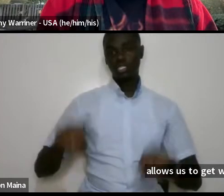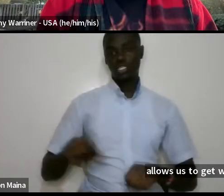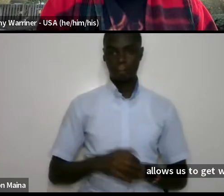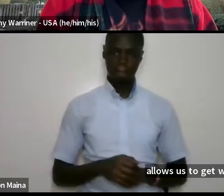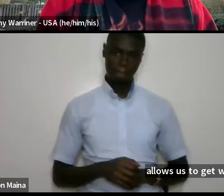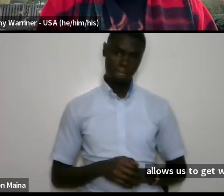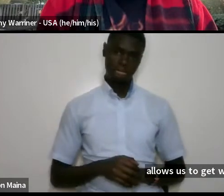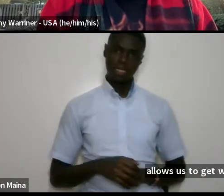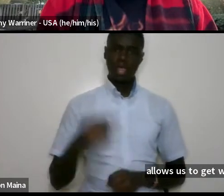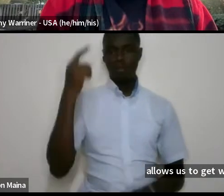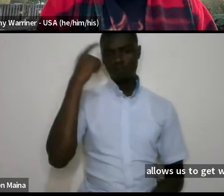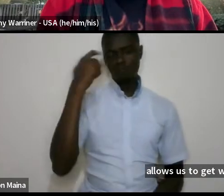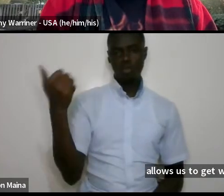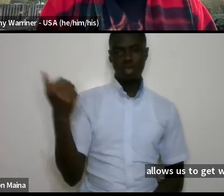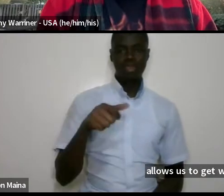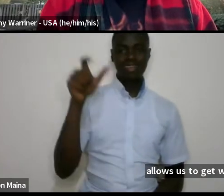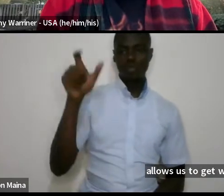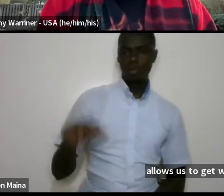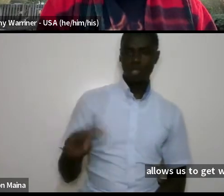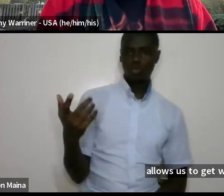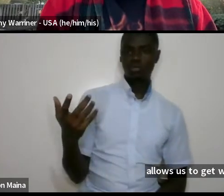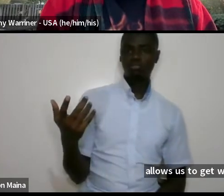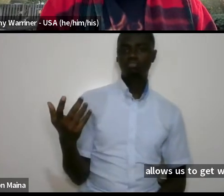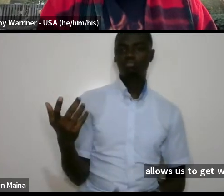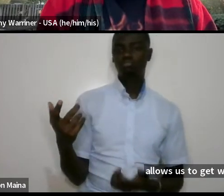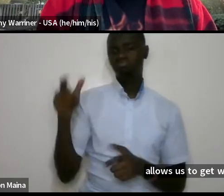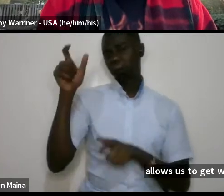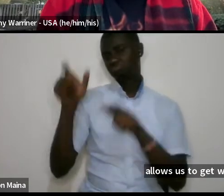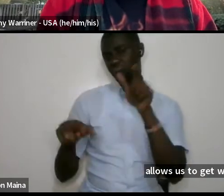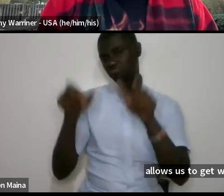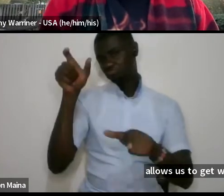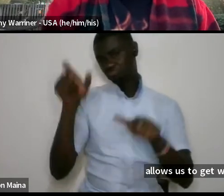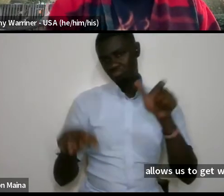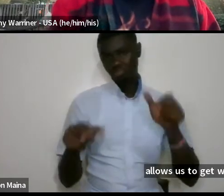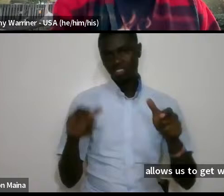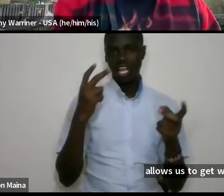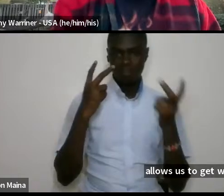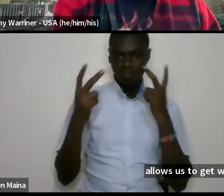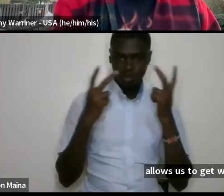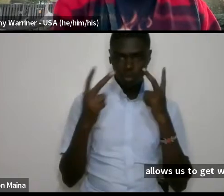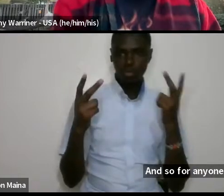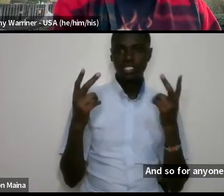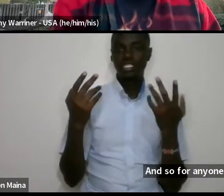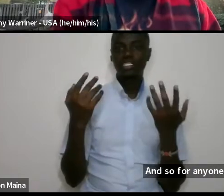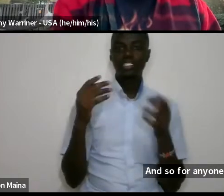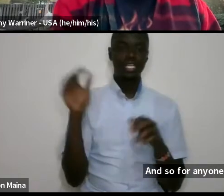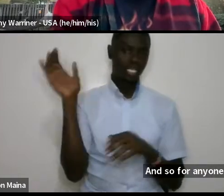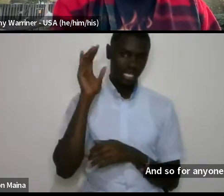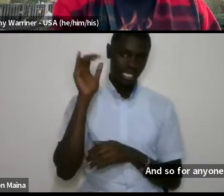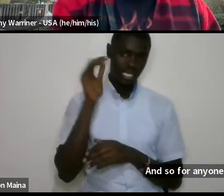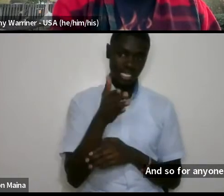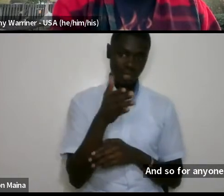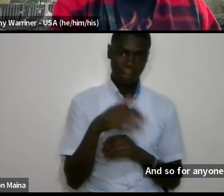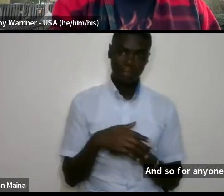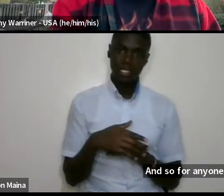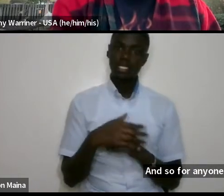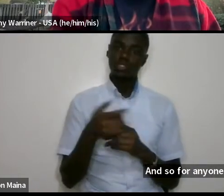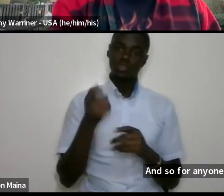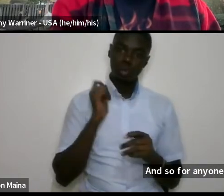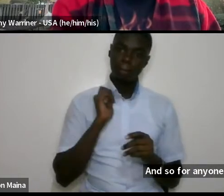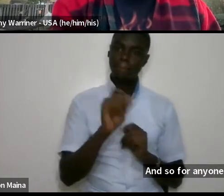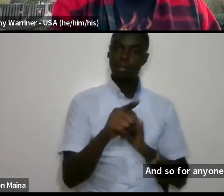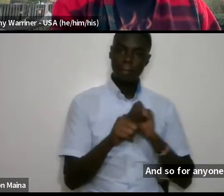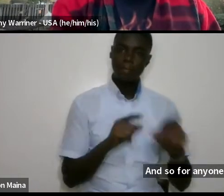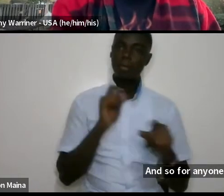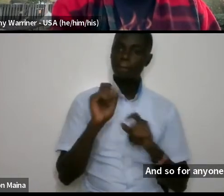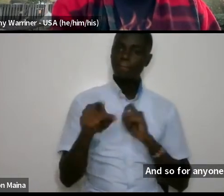for anyone that has watched this and is involved here, please reach out to Dr.